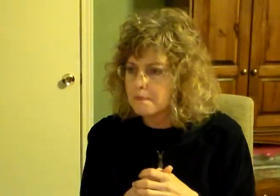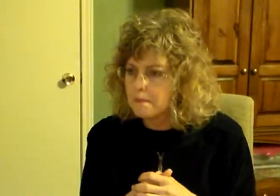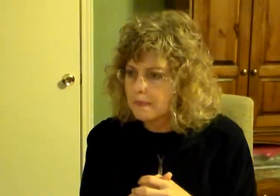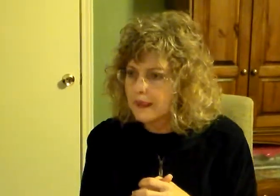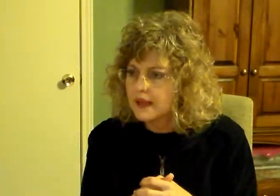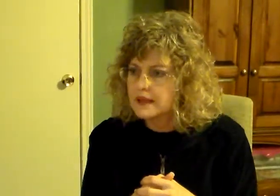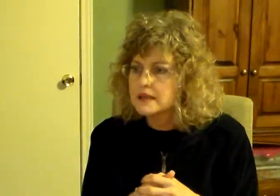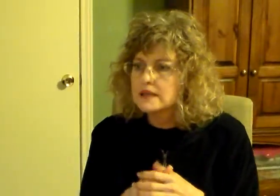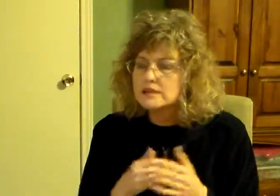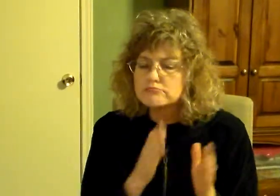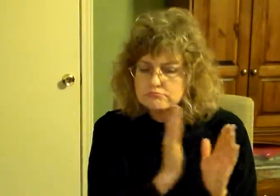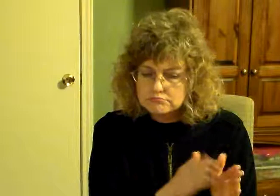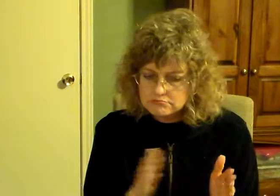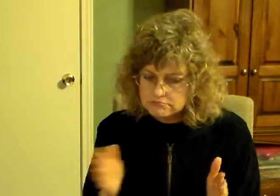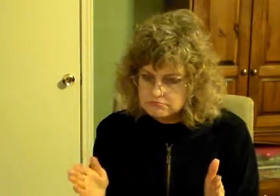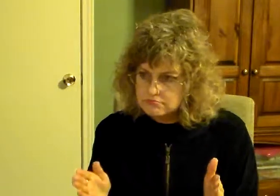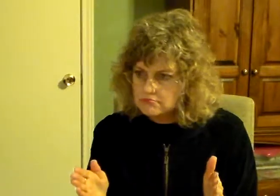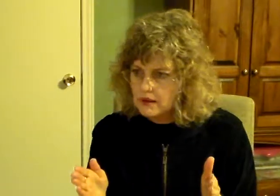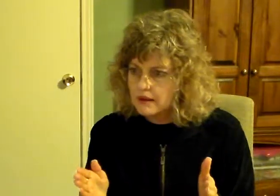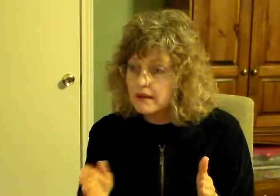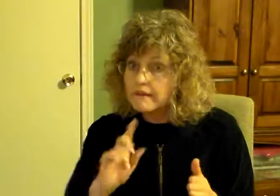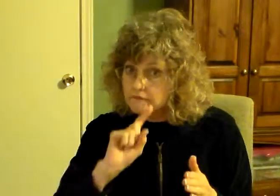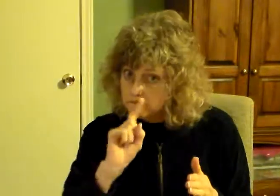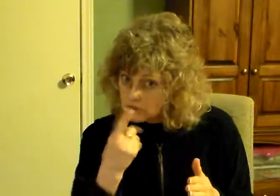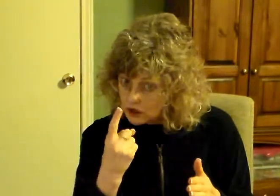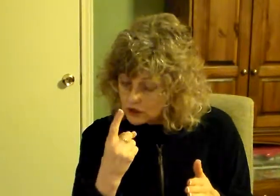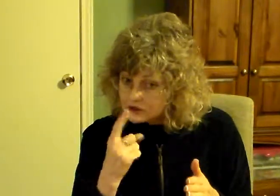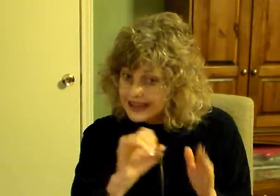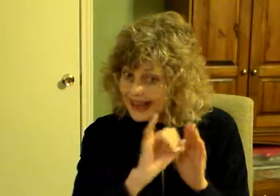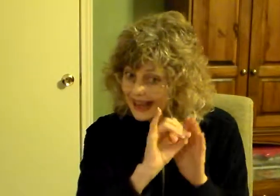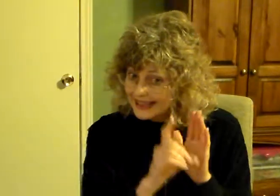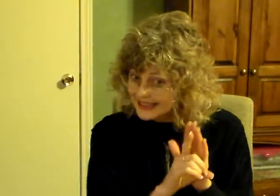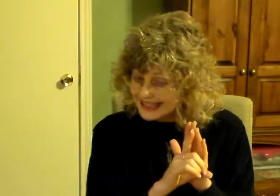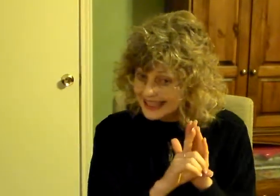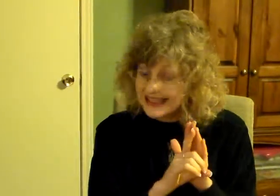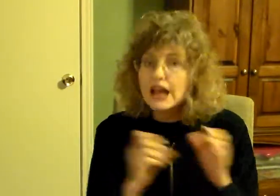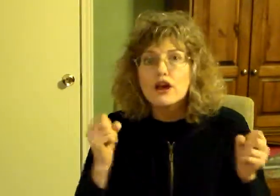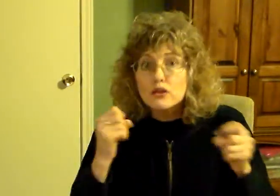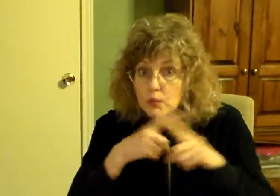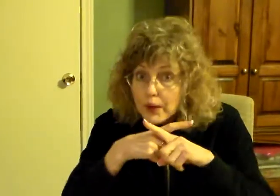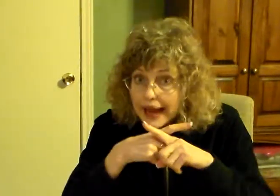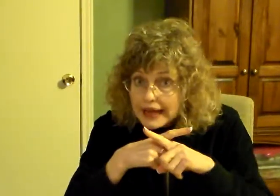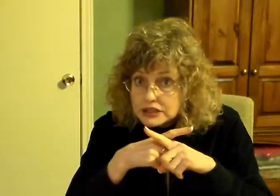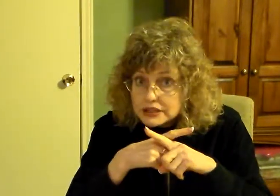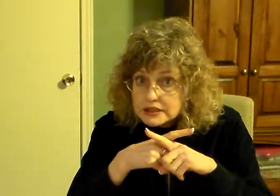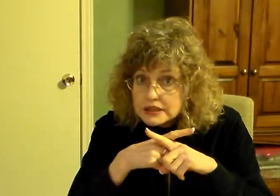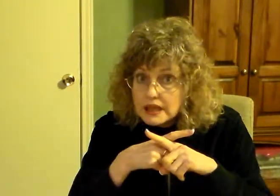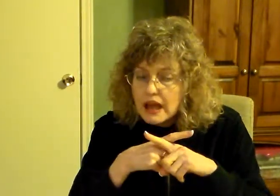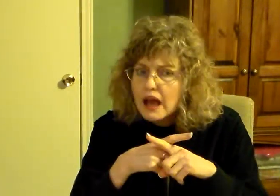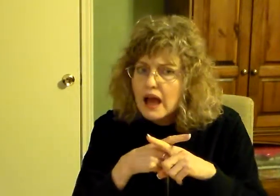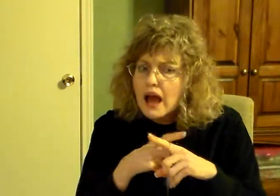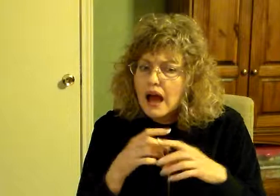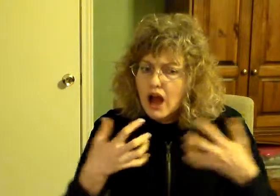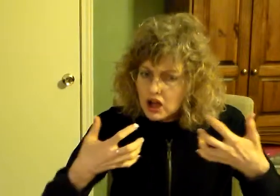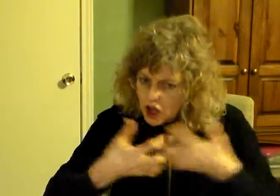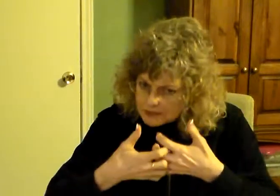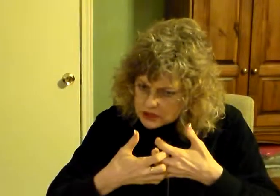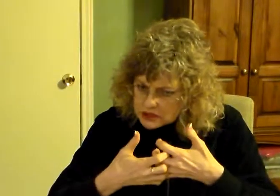Some steps for doing reactions are, first, identify the type of reaction. That is it a composition? Is it decomposition? Is it a